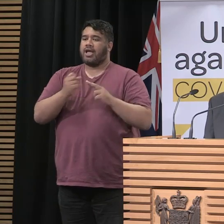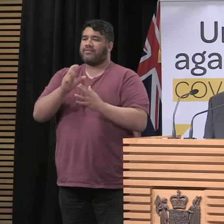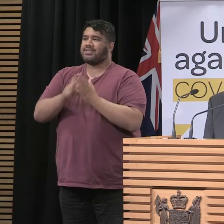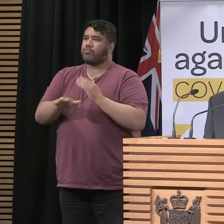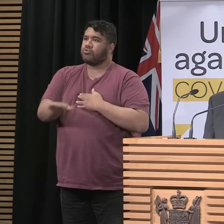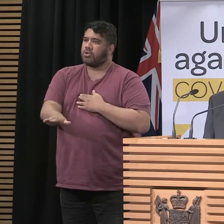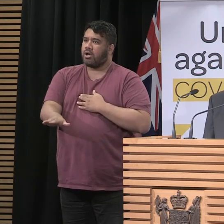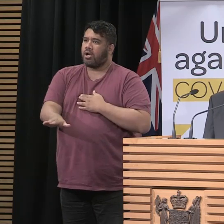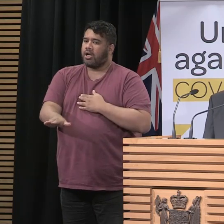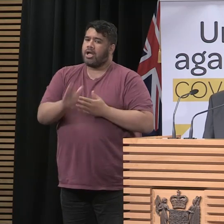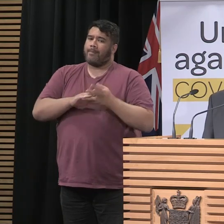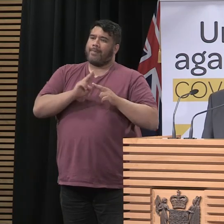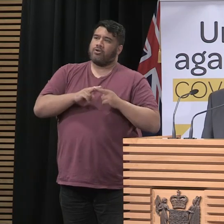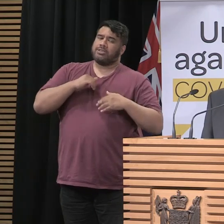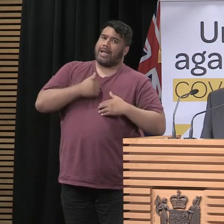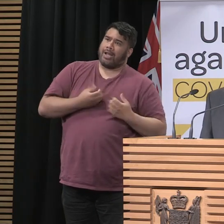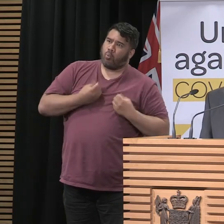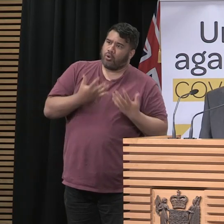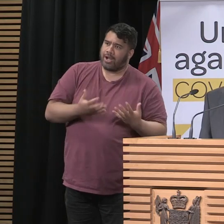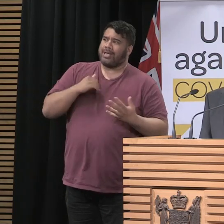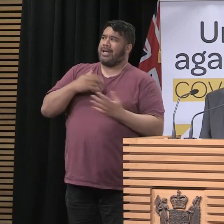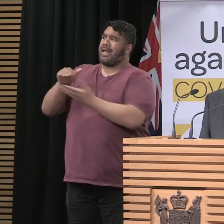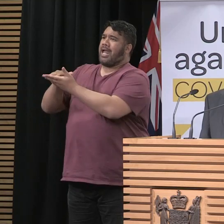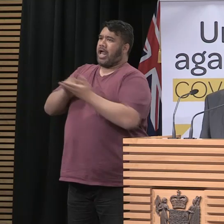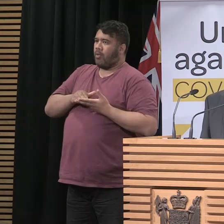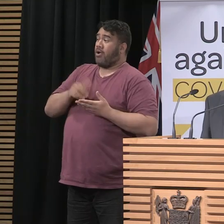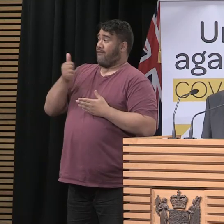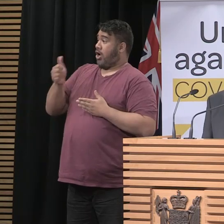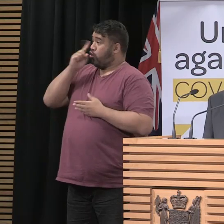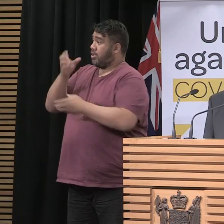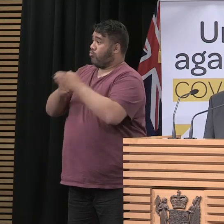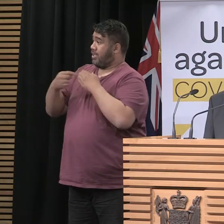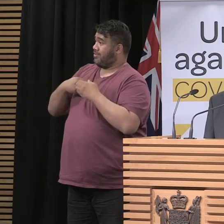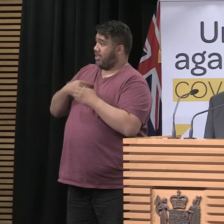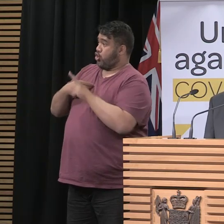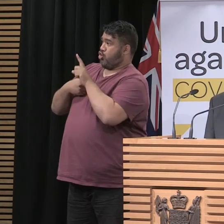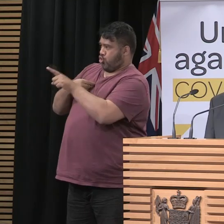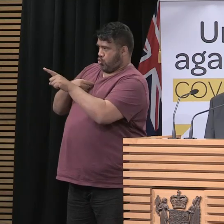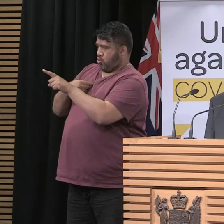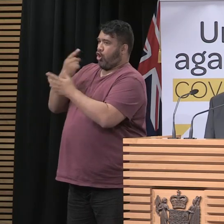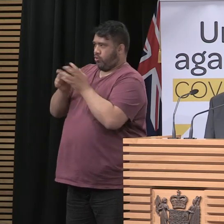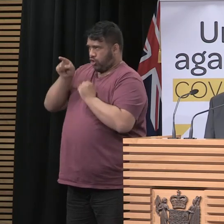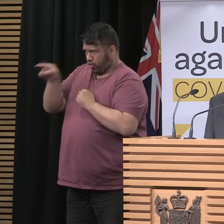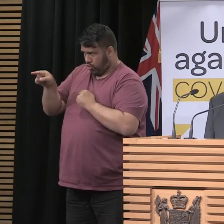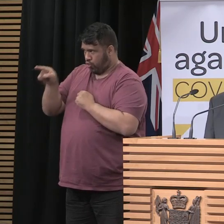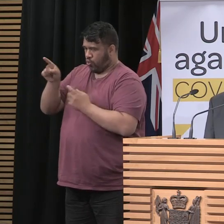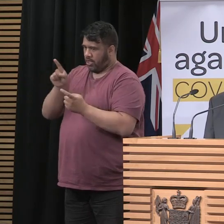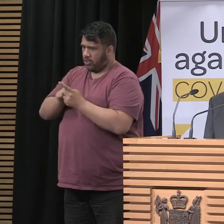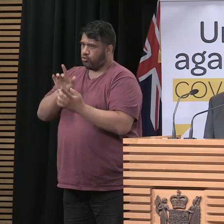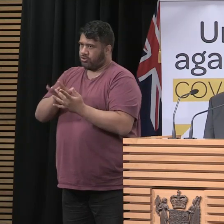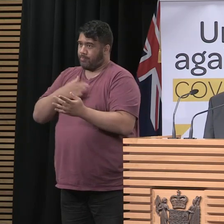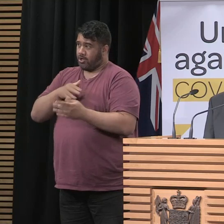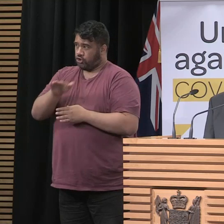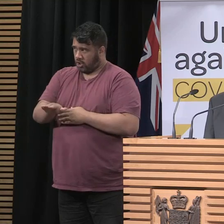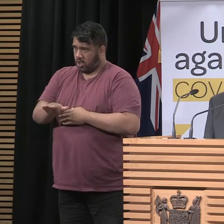to rest. But again, you need to be identified as part of their self-isolated group, and you cannot have other contacts other than